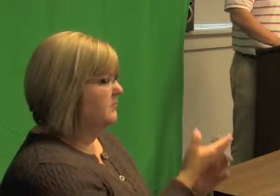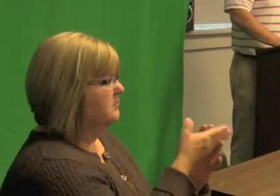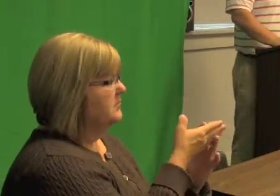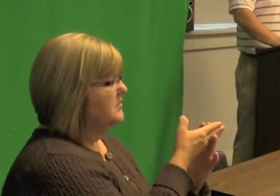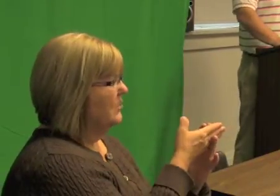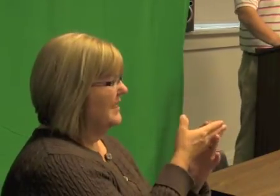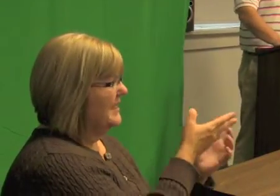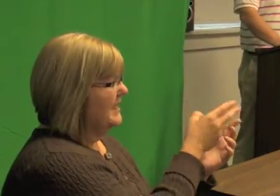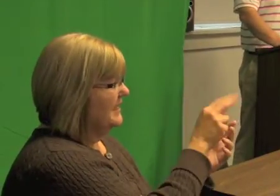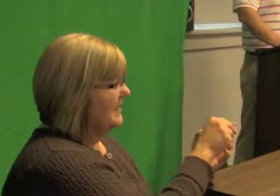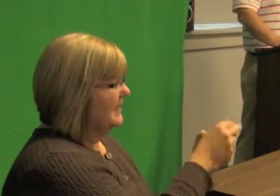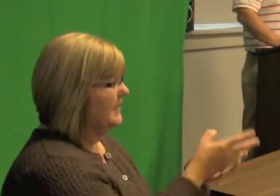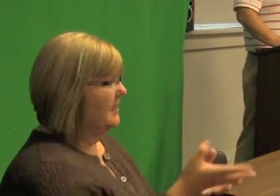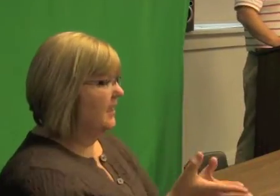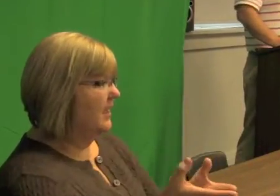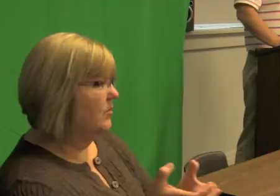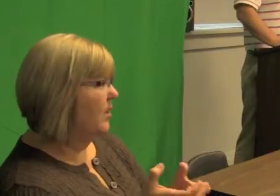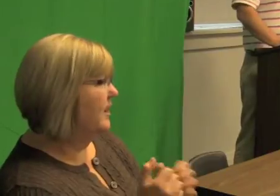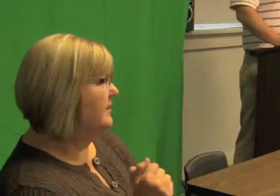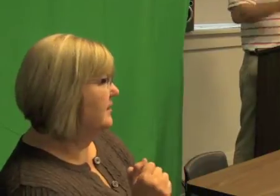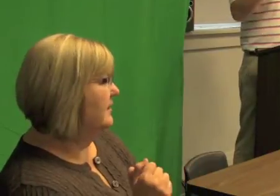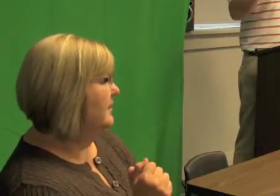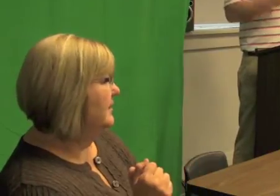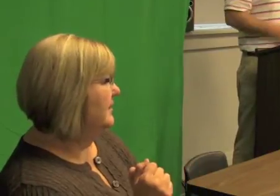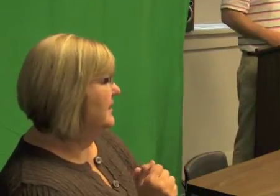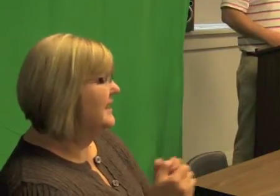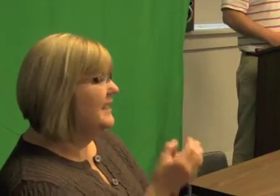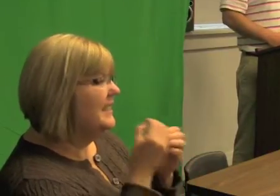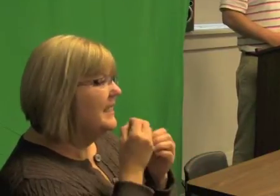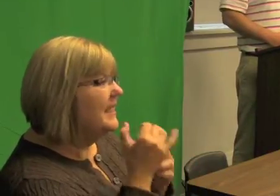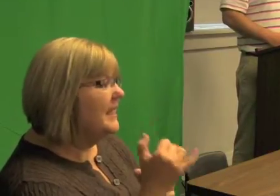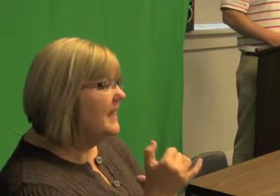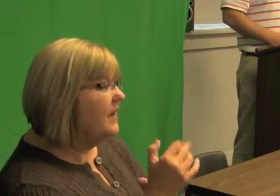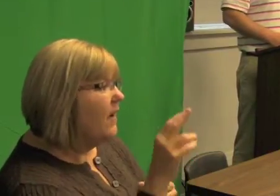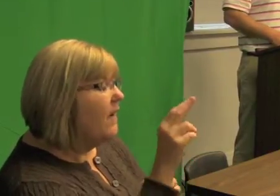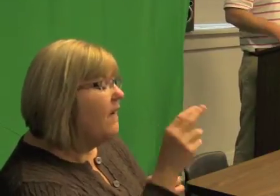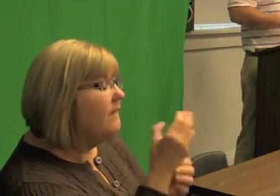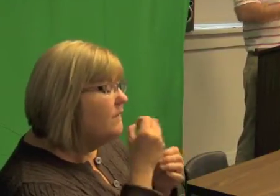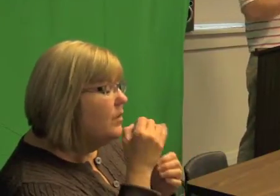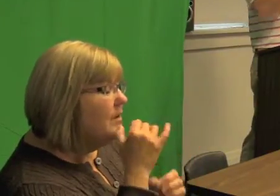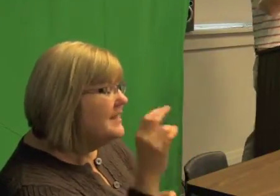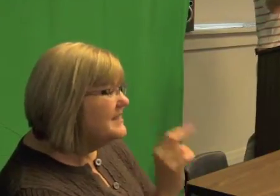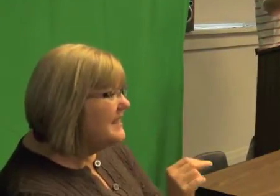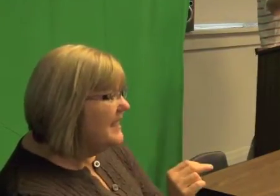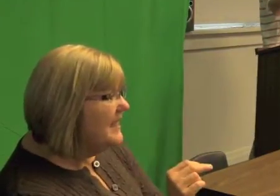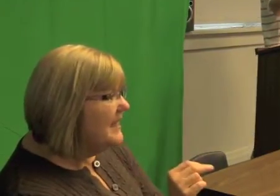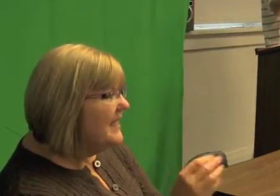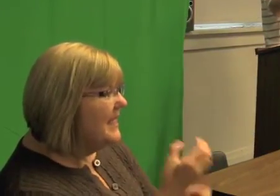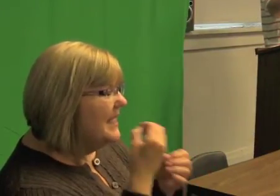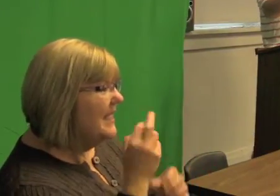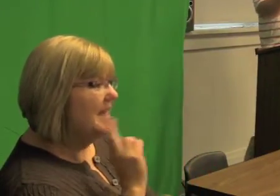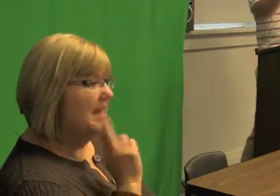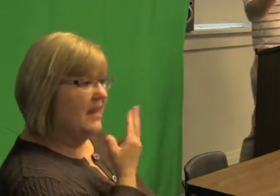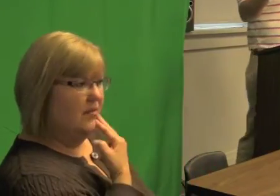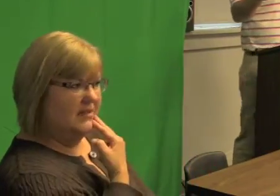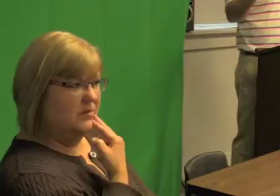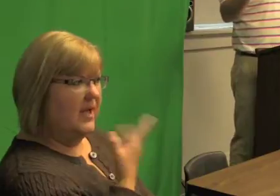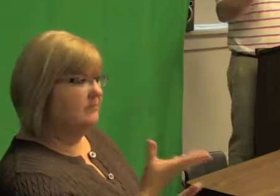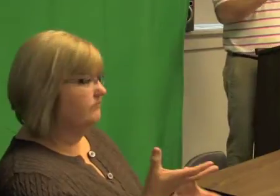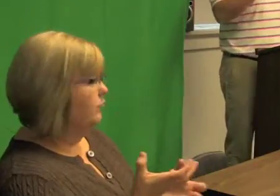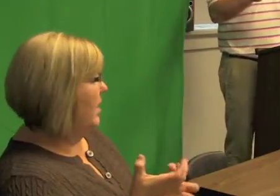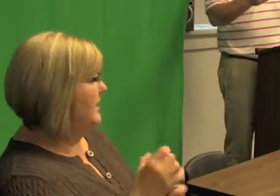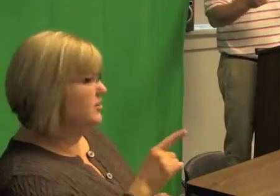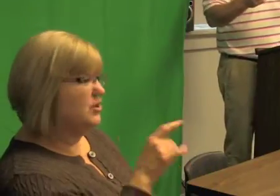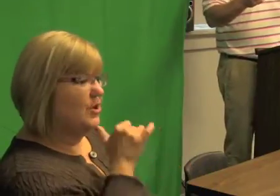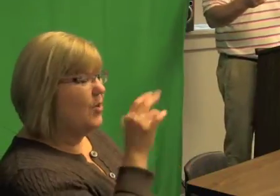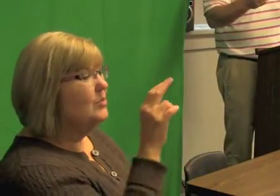want? Eating out. Eating, okay, food is a need. Eating at a restaurant is a want. You don't